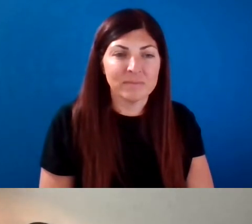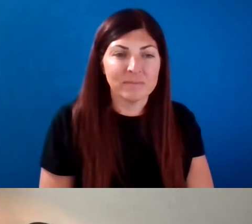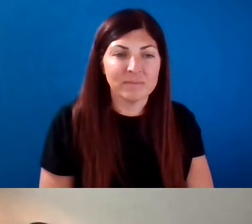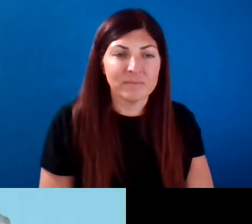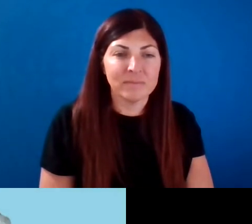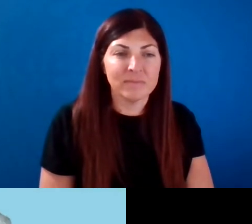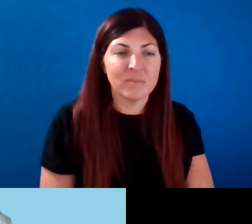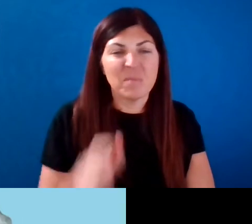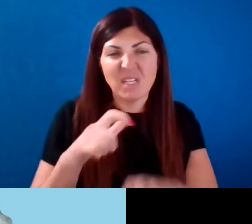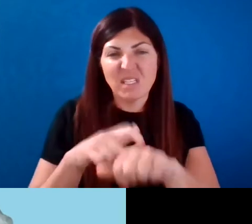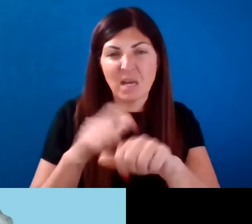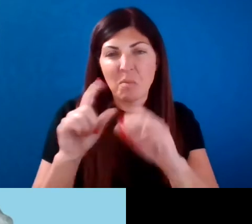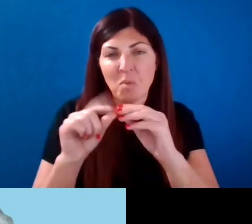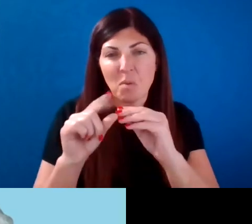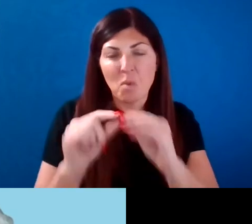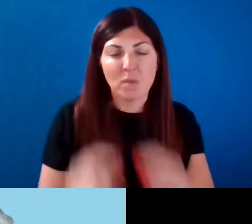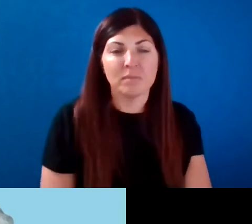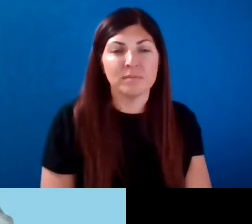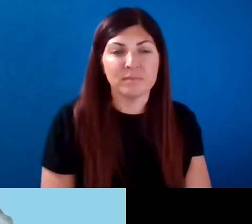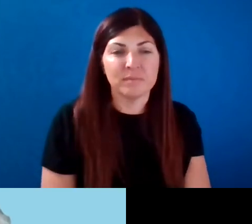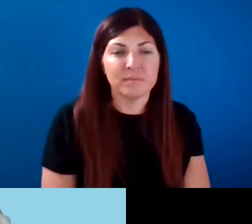for one more.